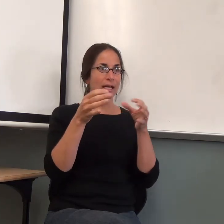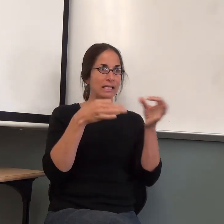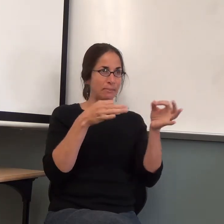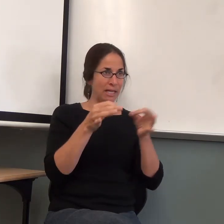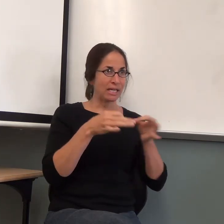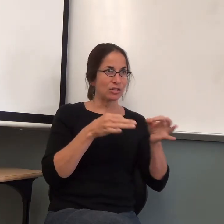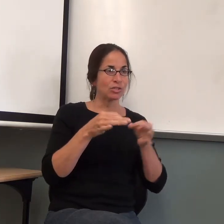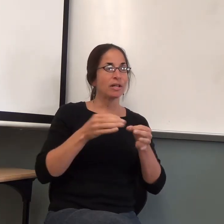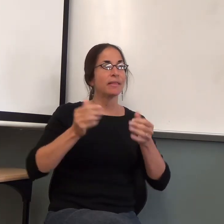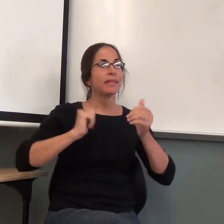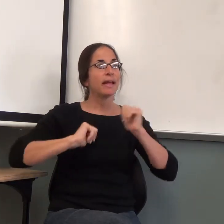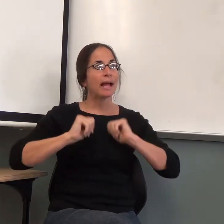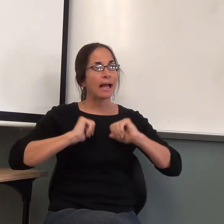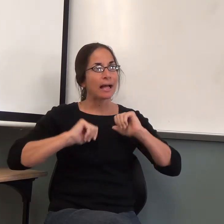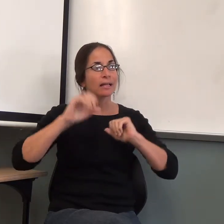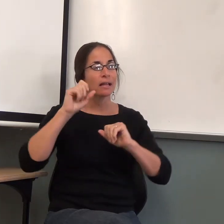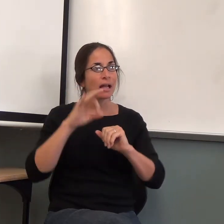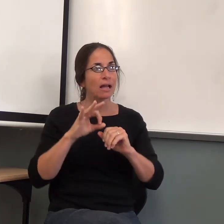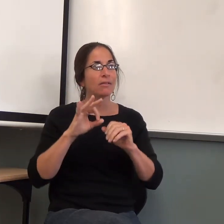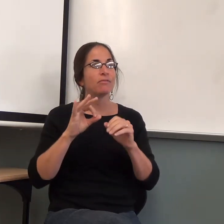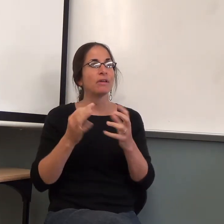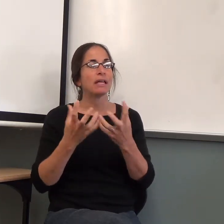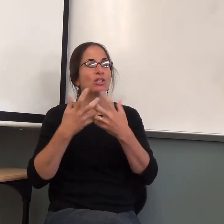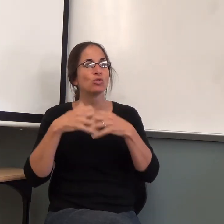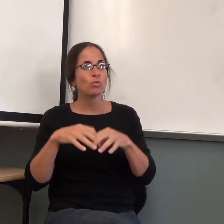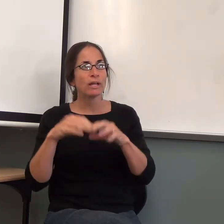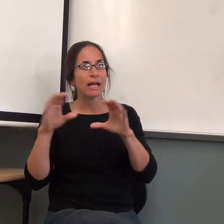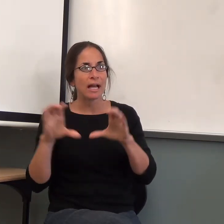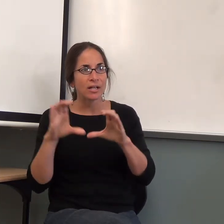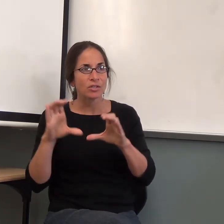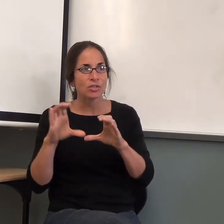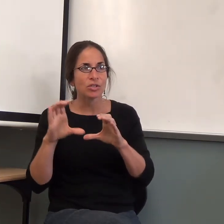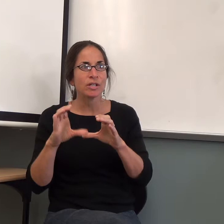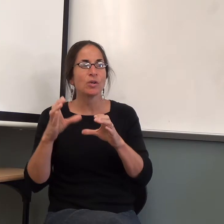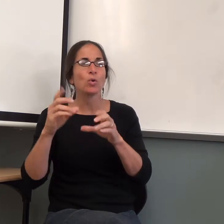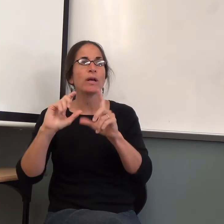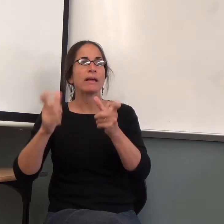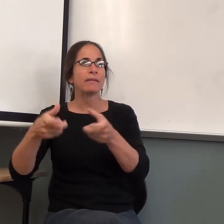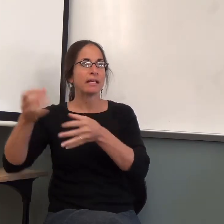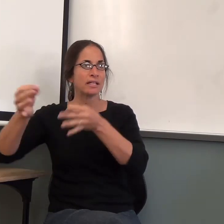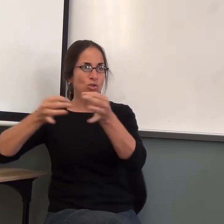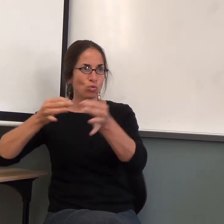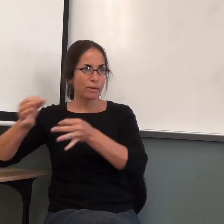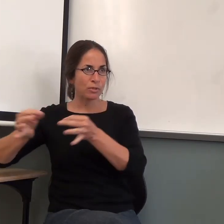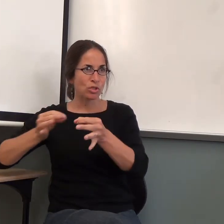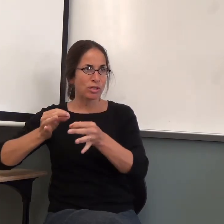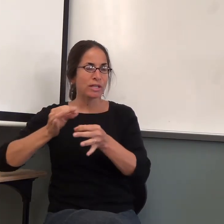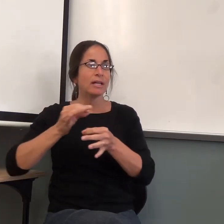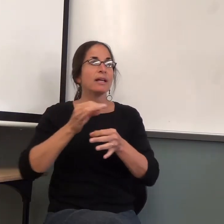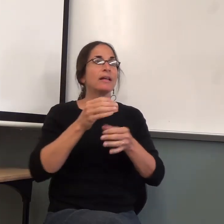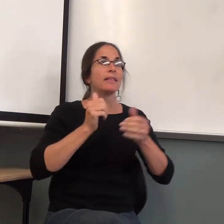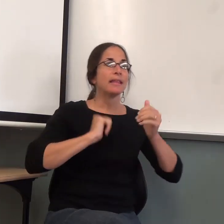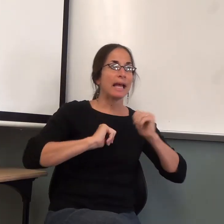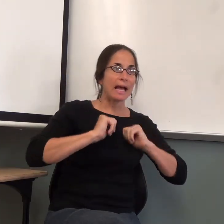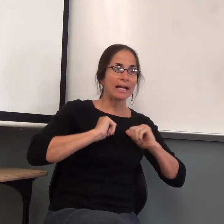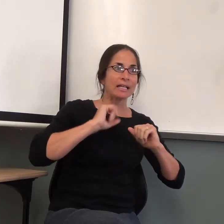noun, the act of interpreting an action or giving a description. Okay, the act of interpreting or giving a